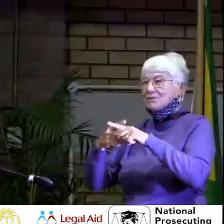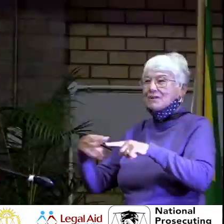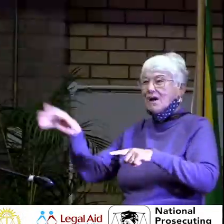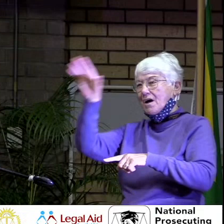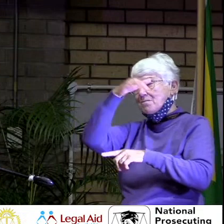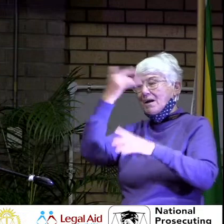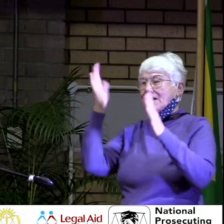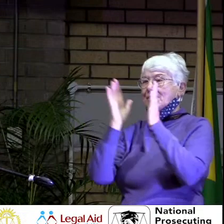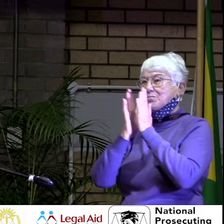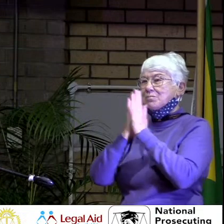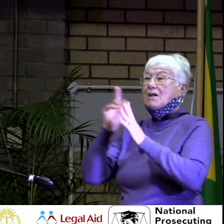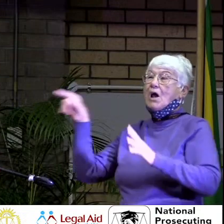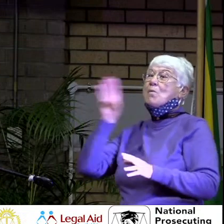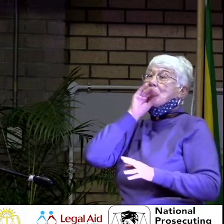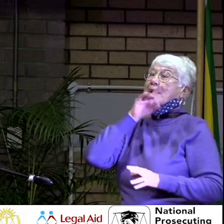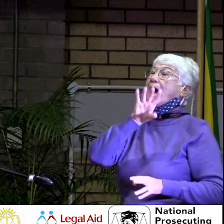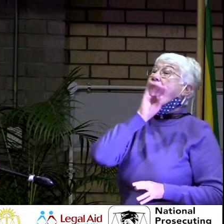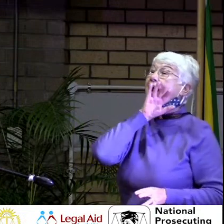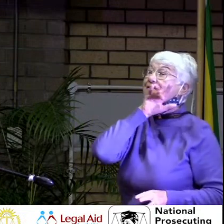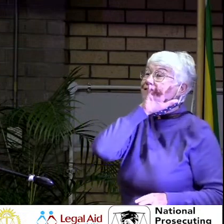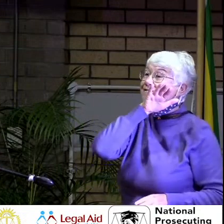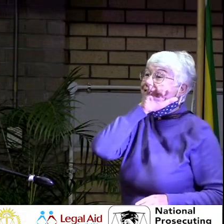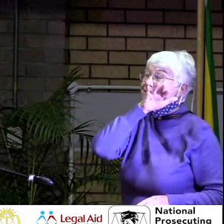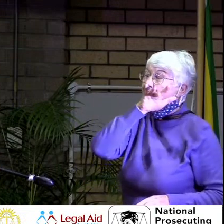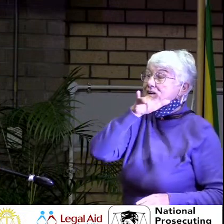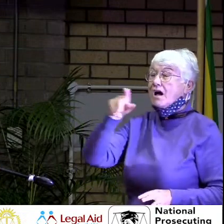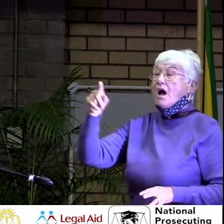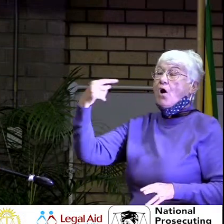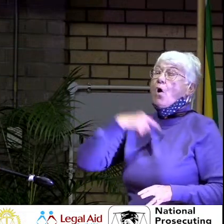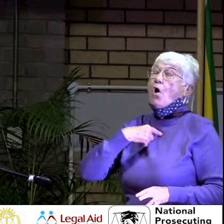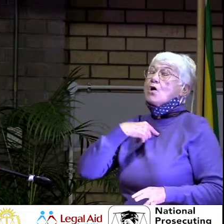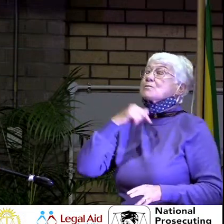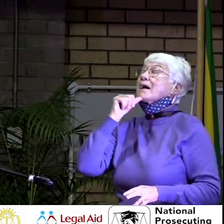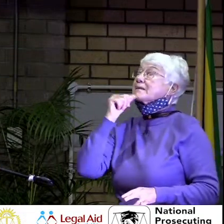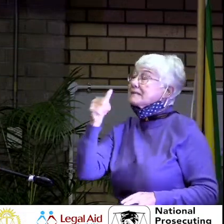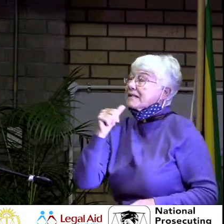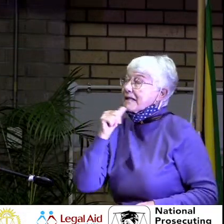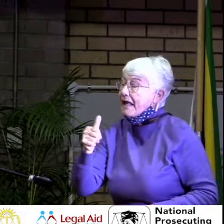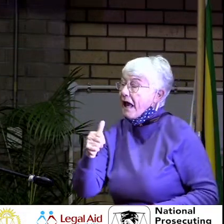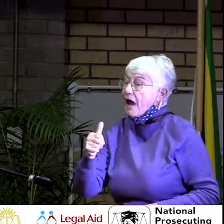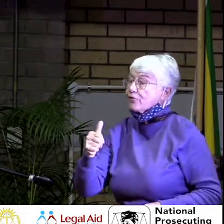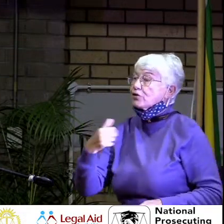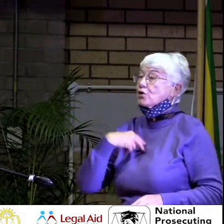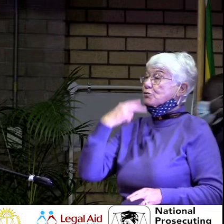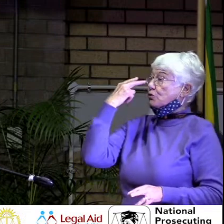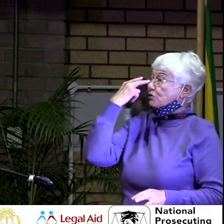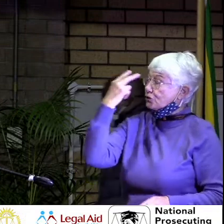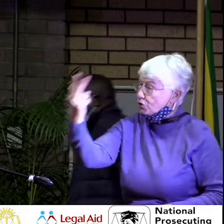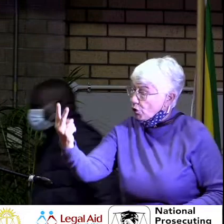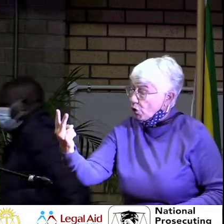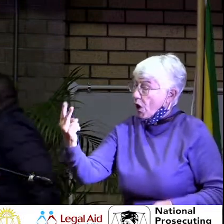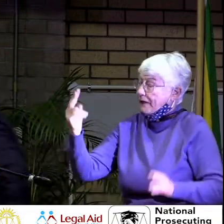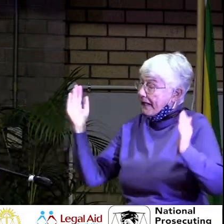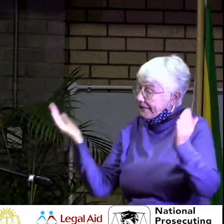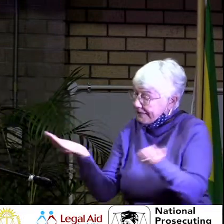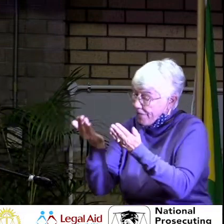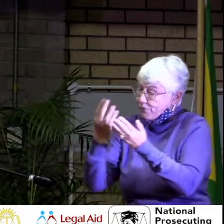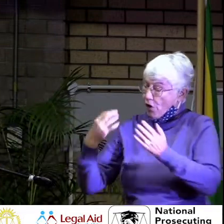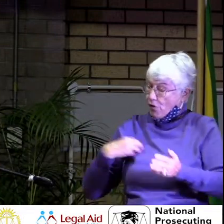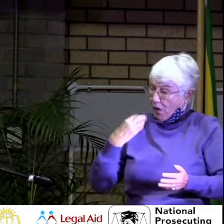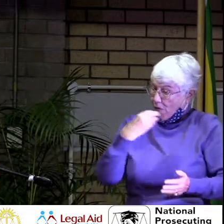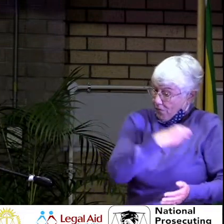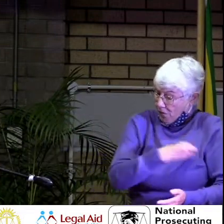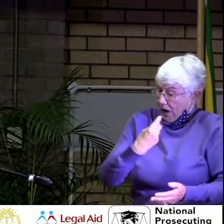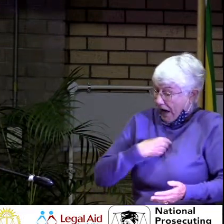Ons moet luister en omgee en kyk na die vrouens en kinders in ons gemeenskap. Dit is ons